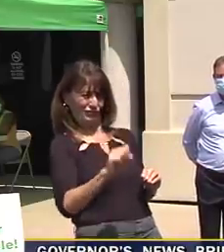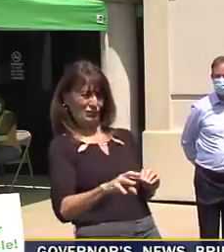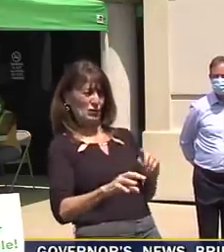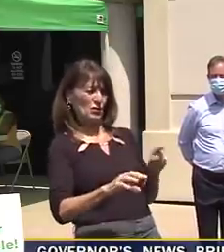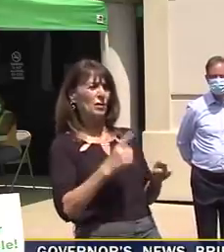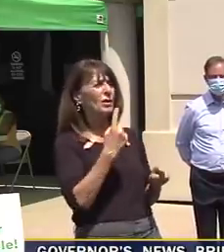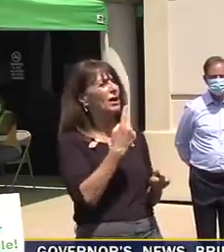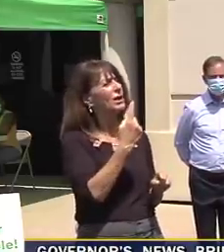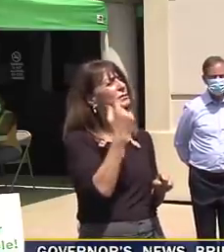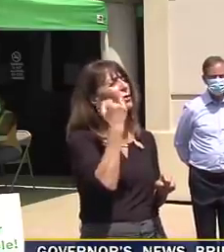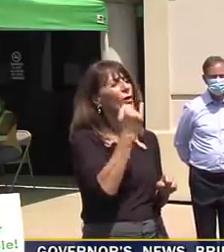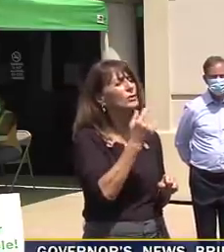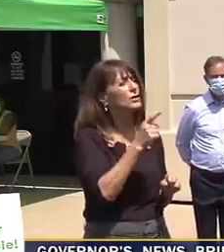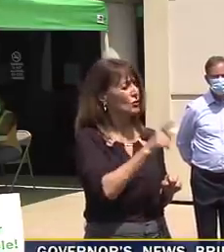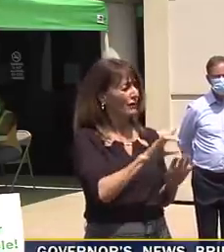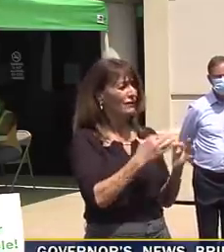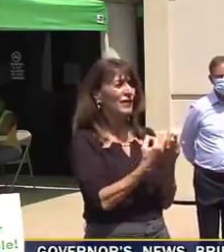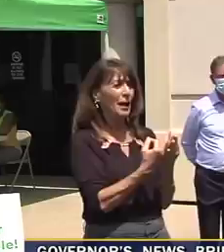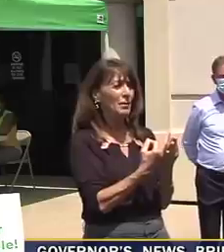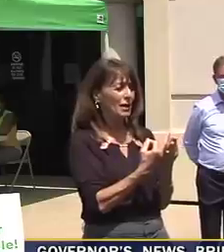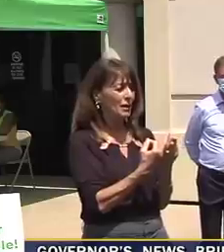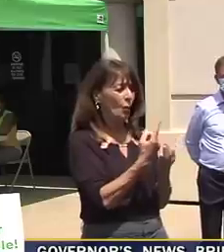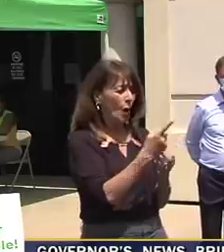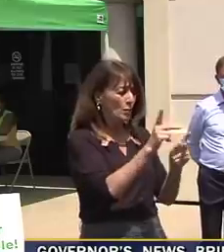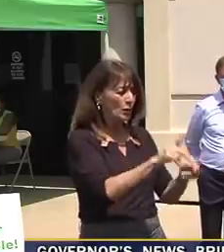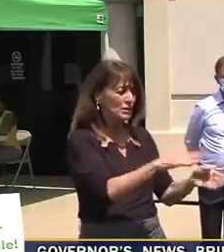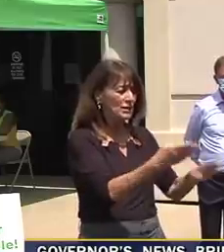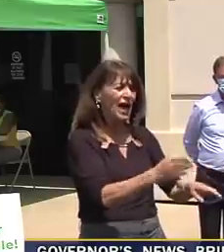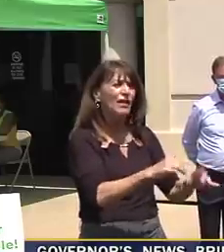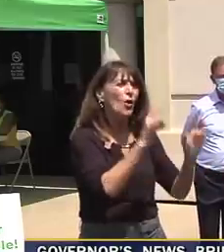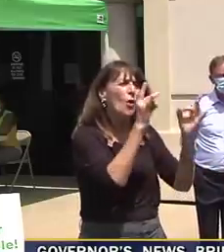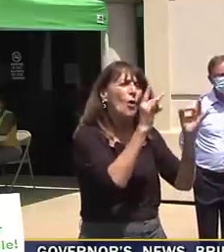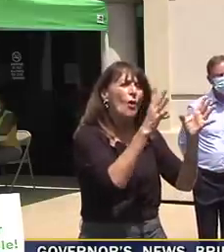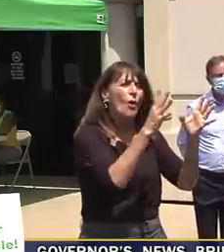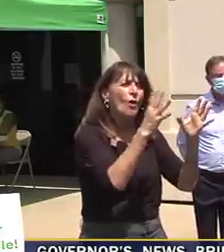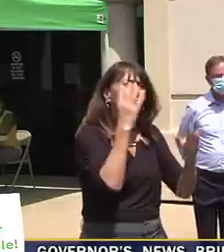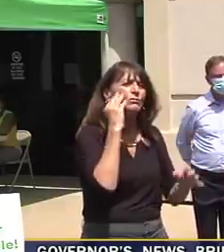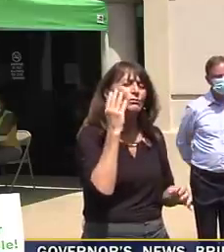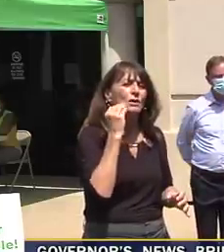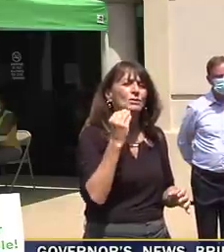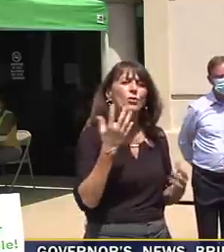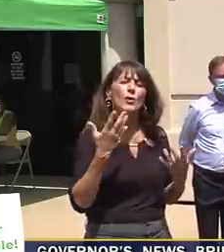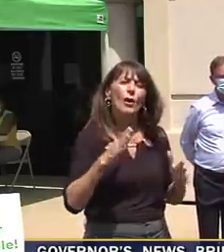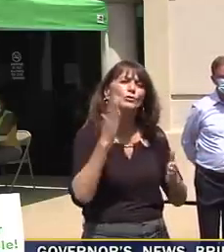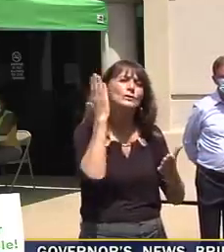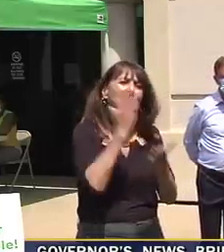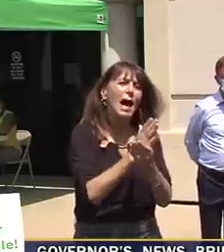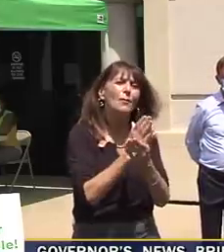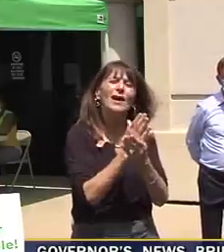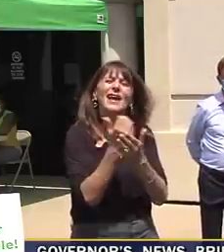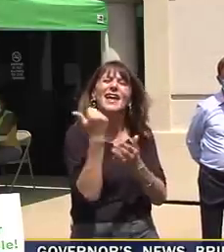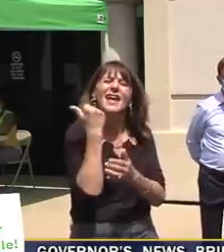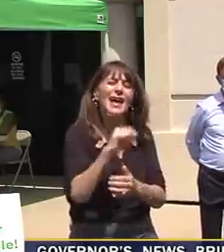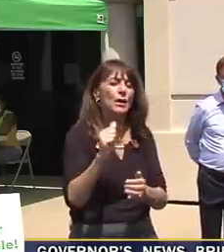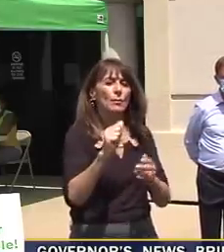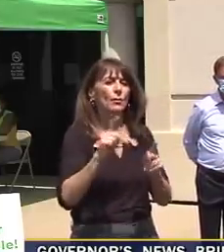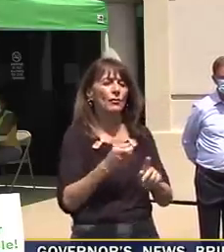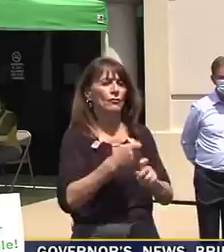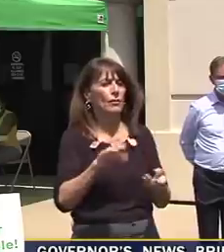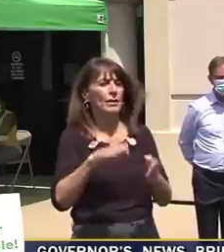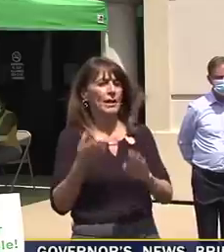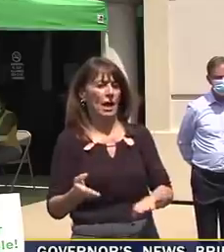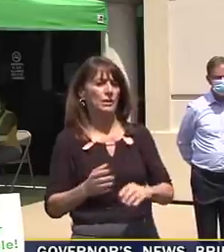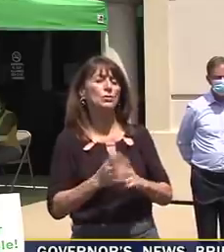one death to the people involved, that's a tragedy. So every death we can prevents a tragedy. So appropriate